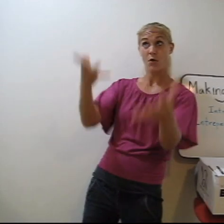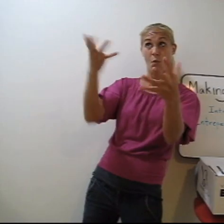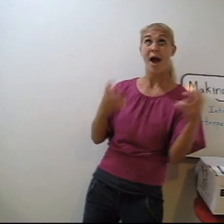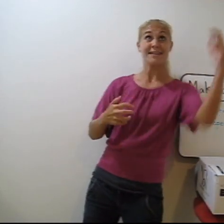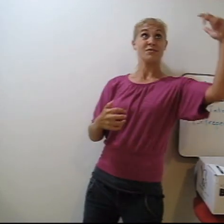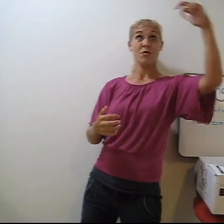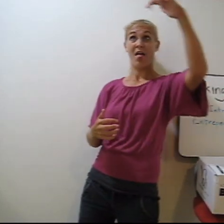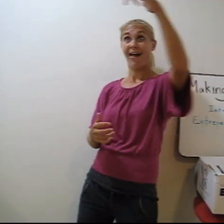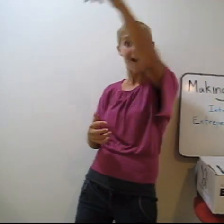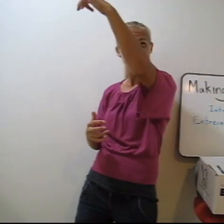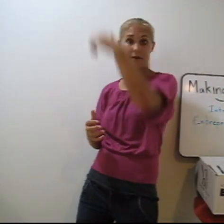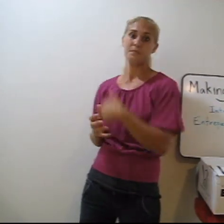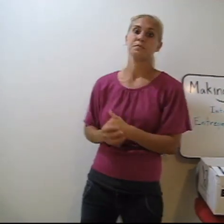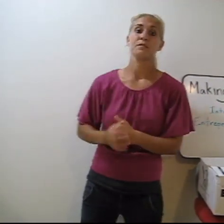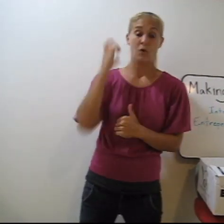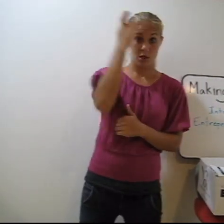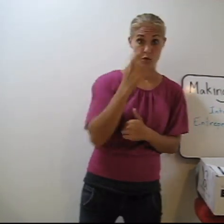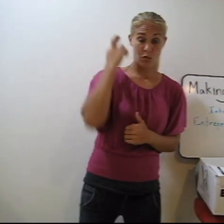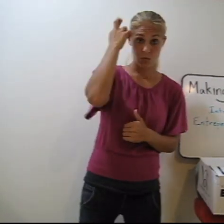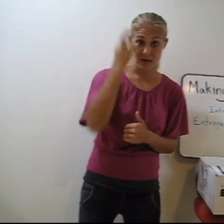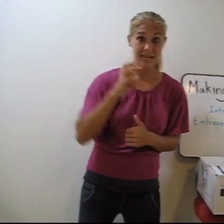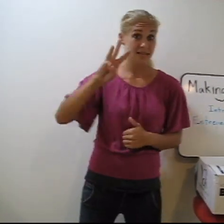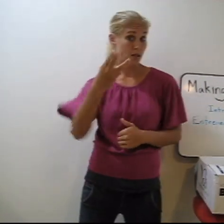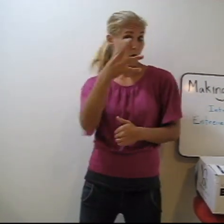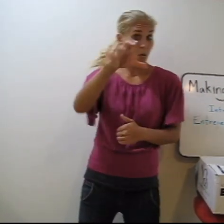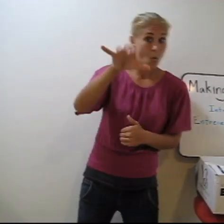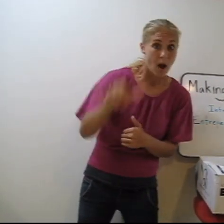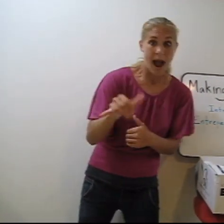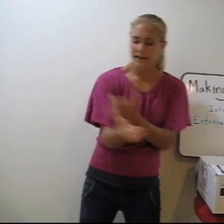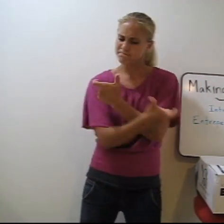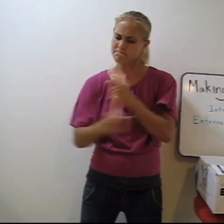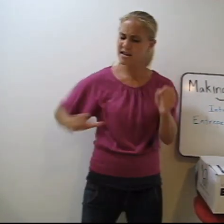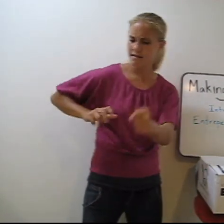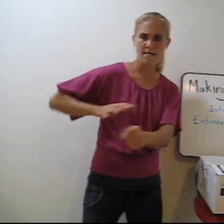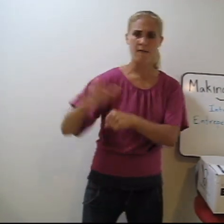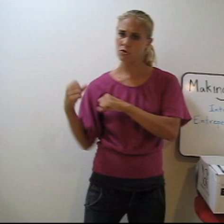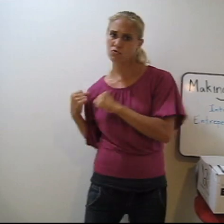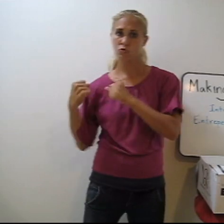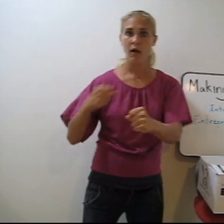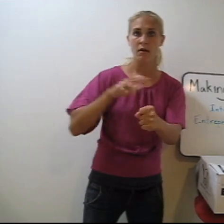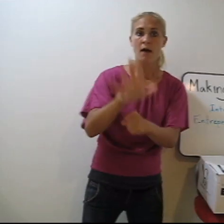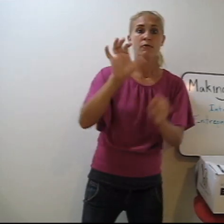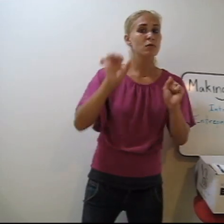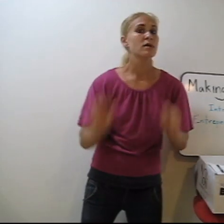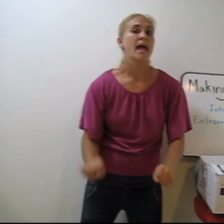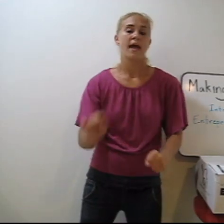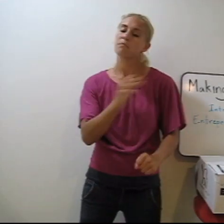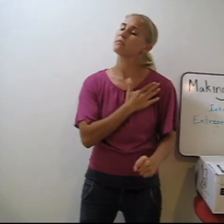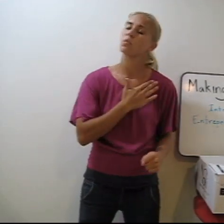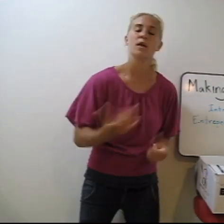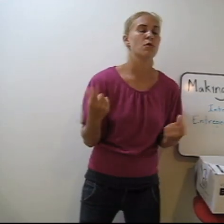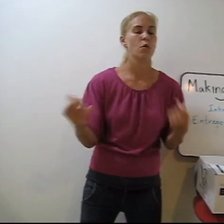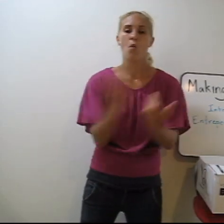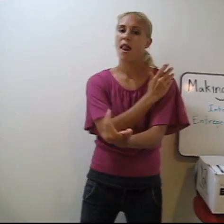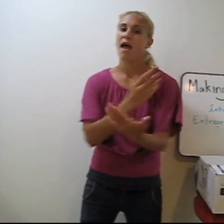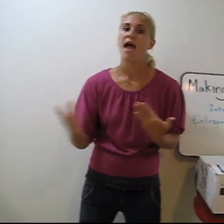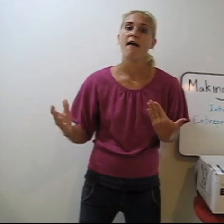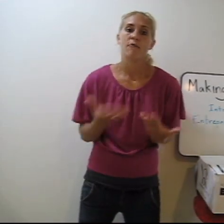see, when the reason or the why is big enough, you will be willing to perform almost any how. To